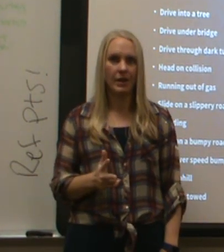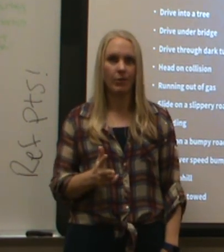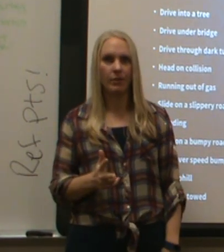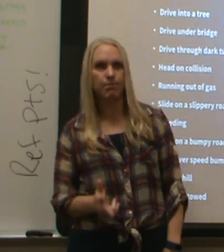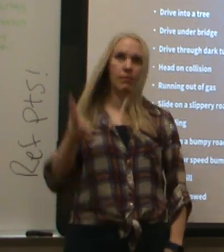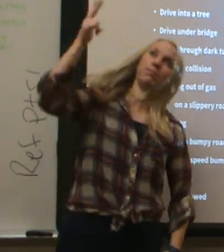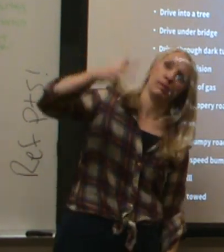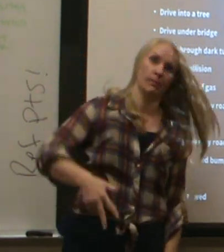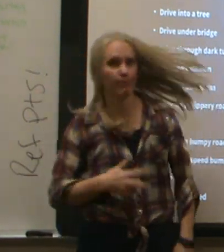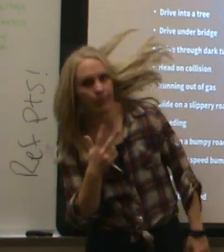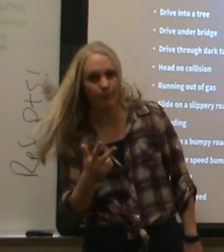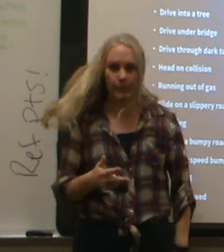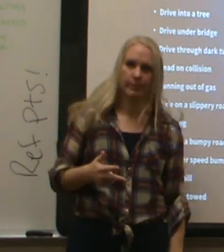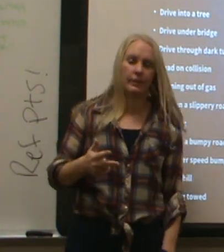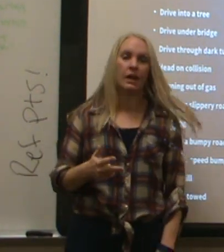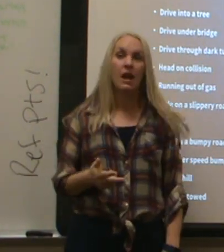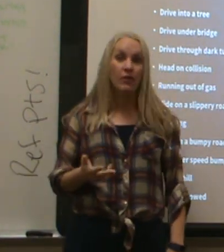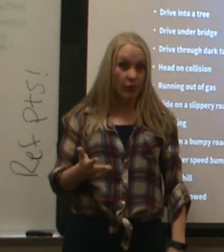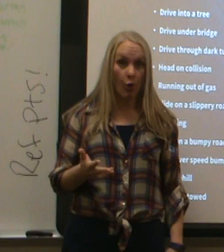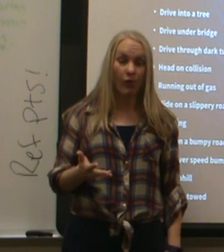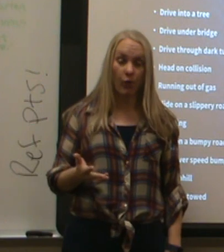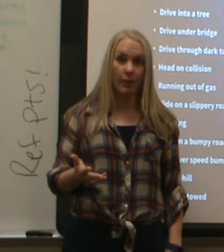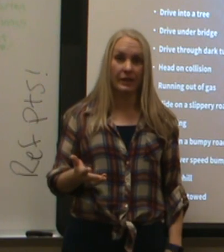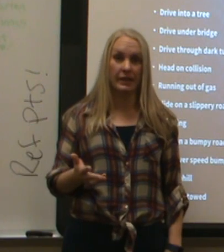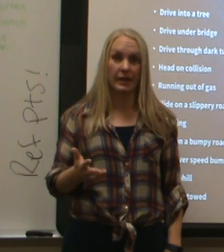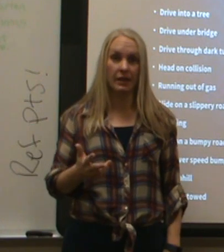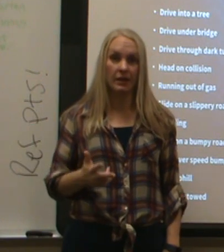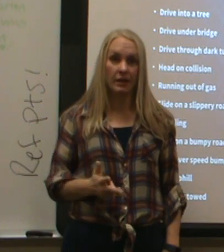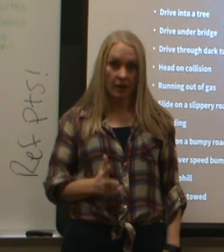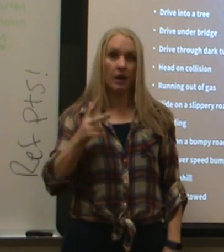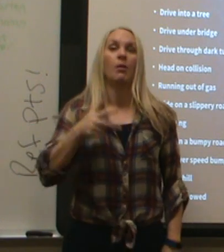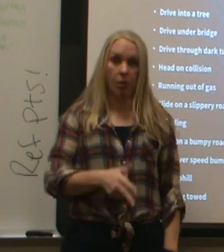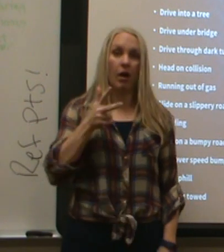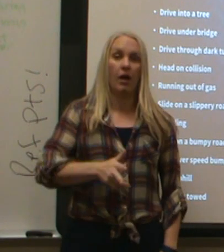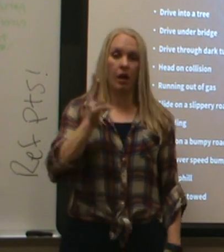Right, or boom, boom, boom. If you go four-wheeling,